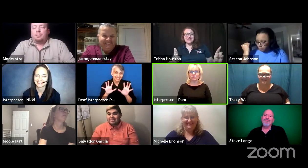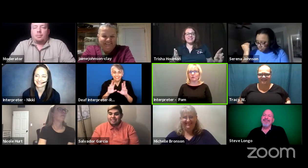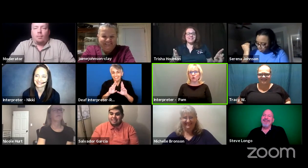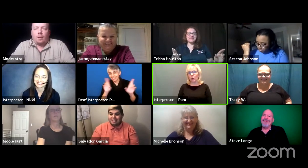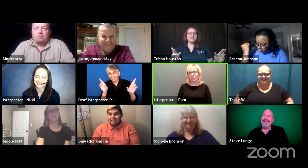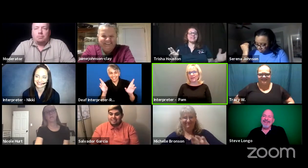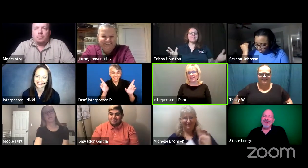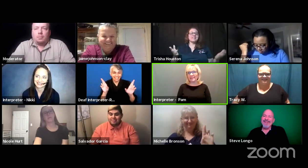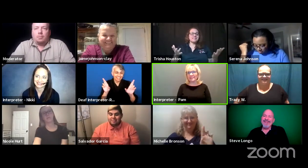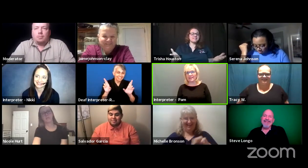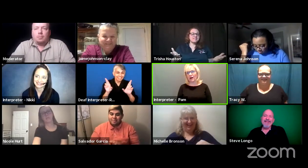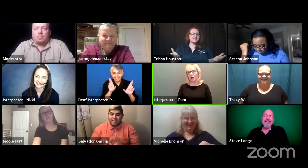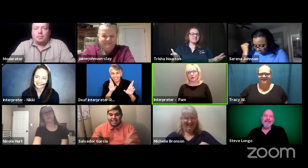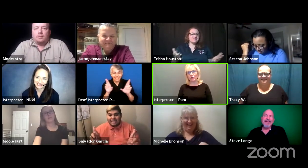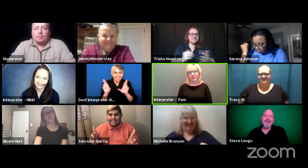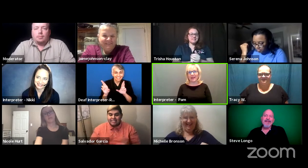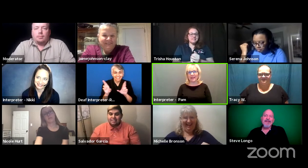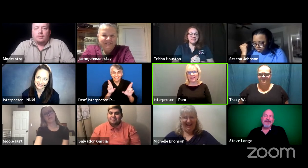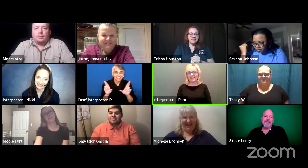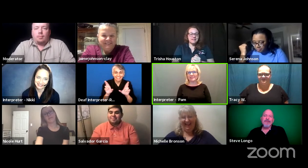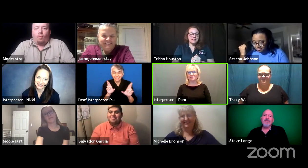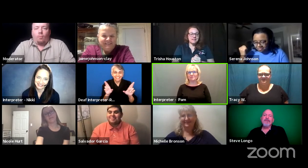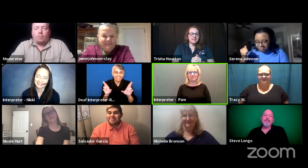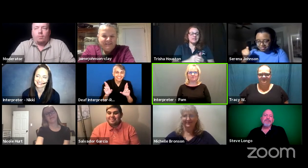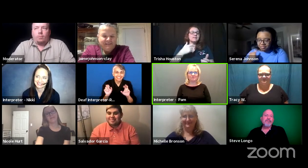drum roll, please. Are you ready?